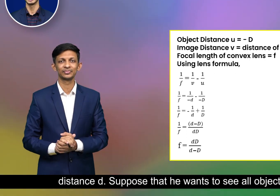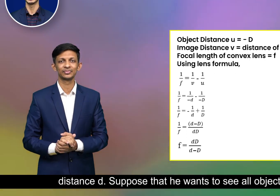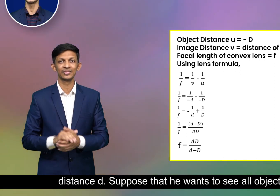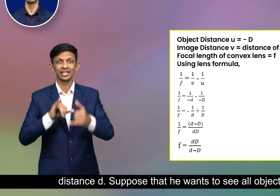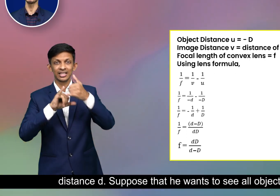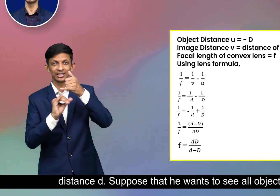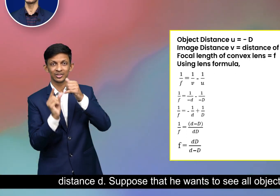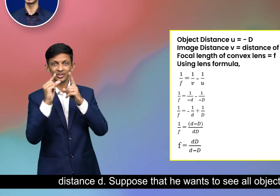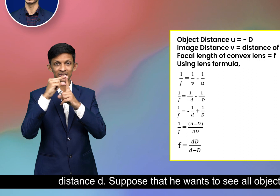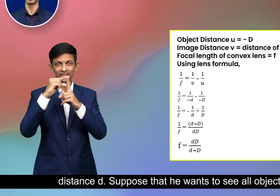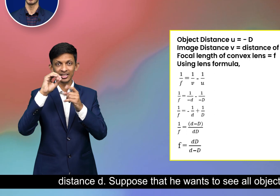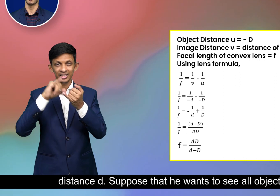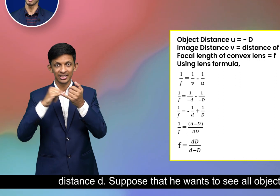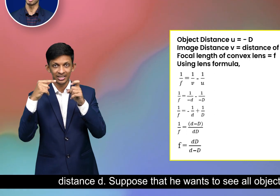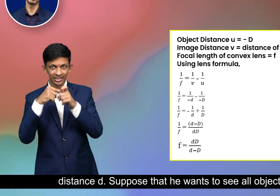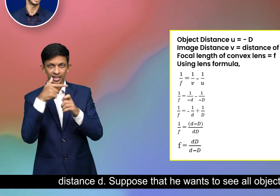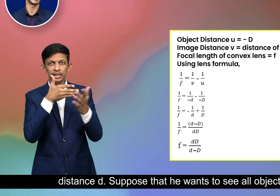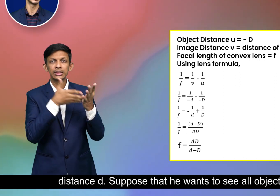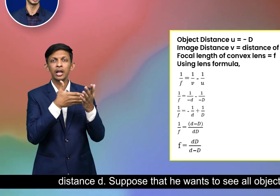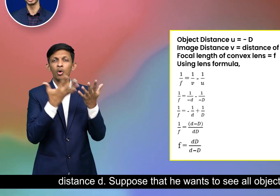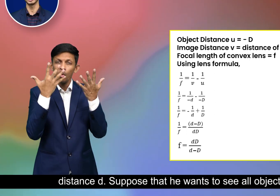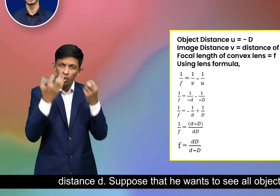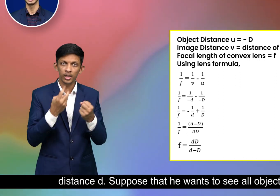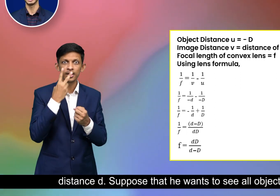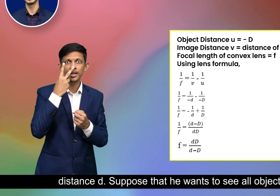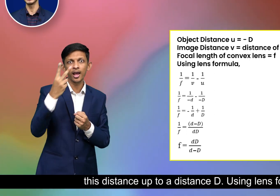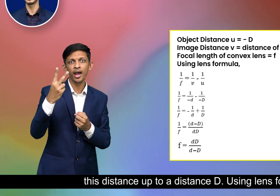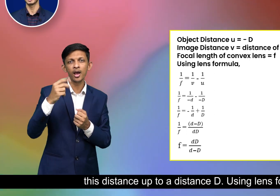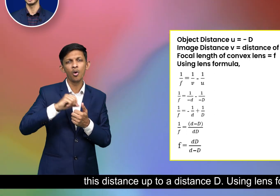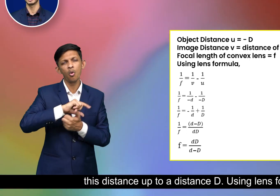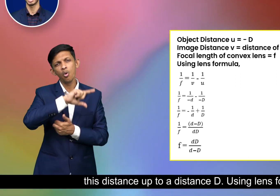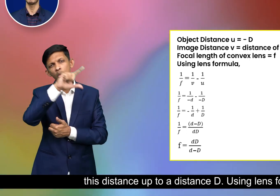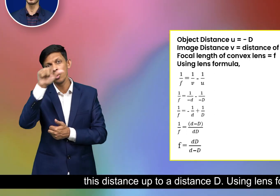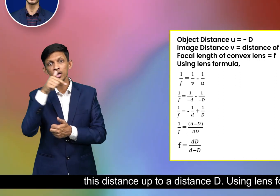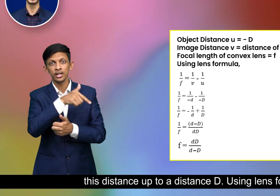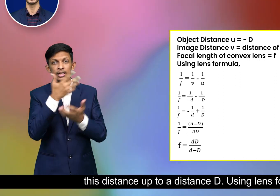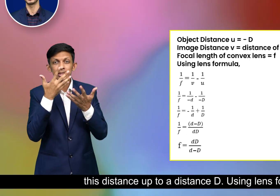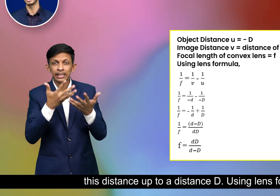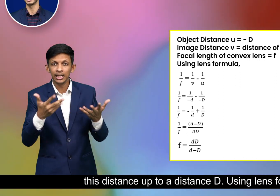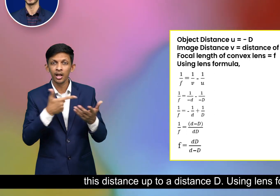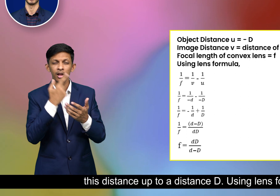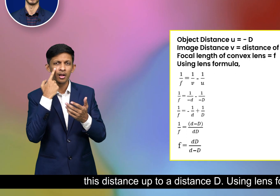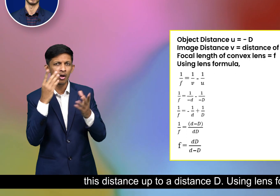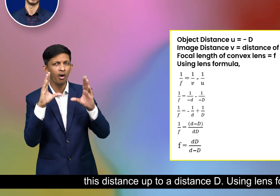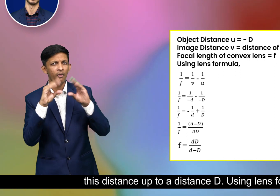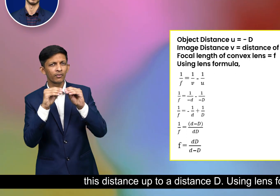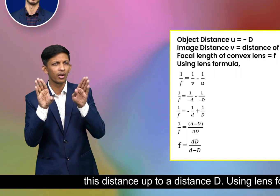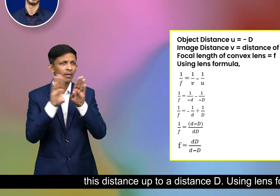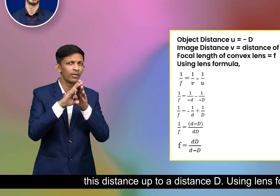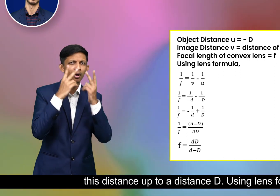Suppose that he wants to see all objects closer than this distance up to a distance d.